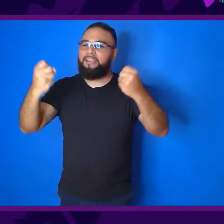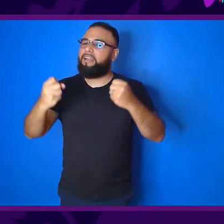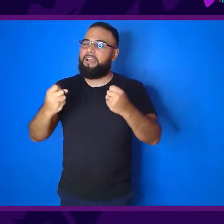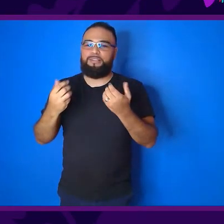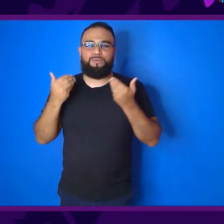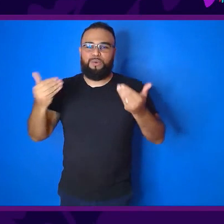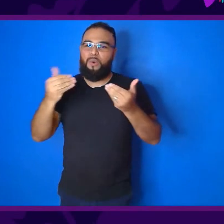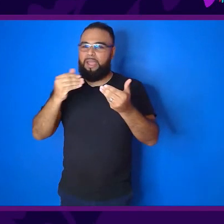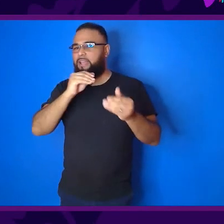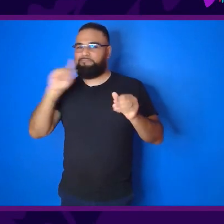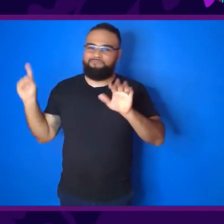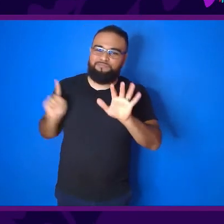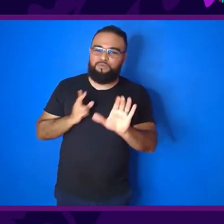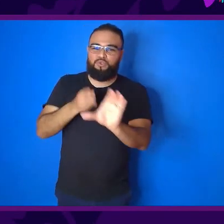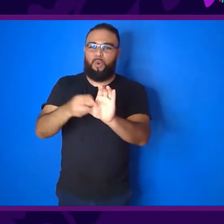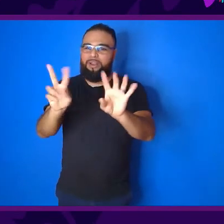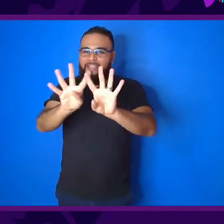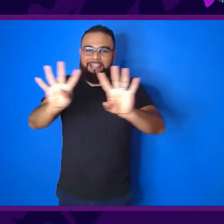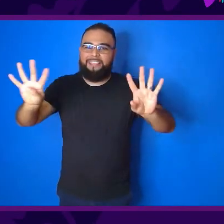real